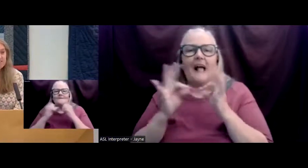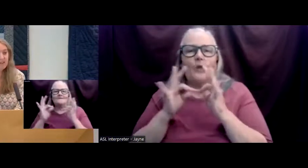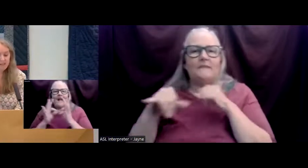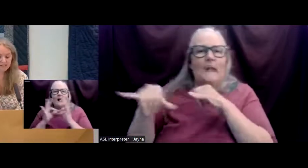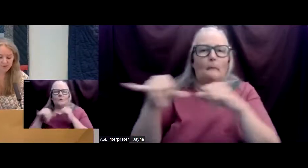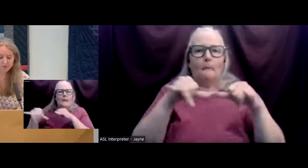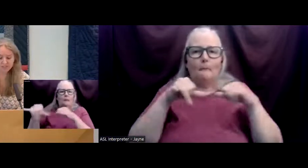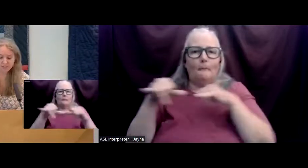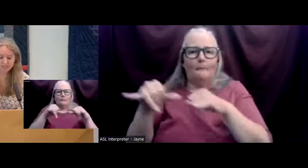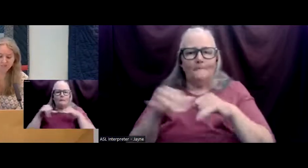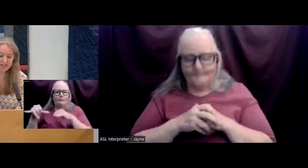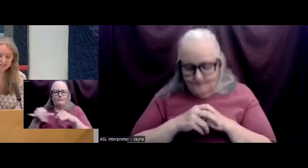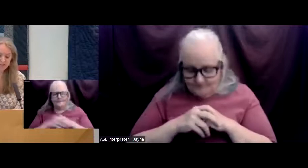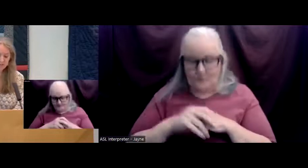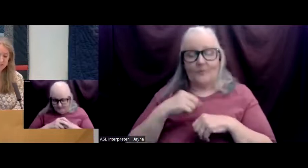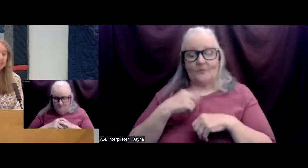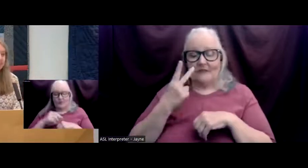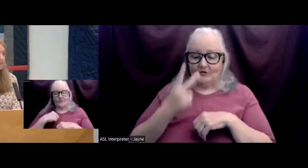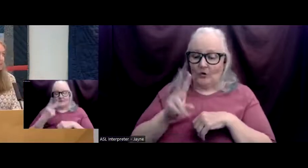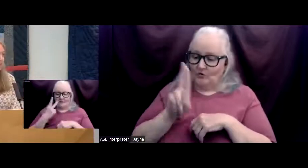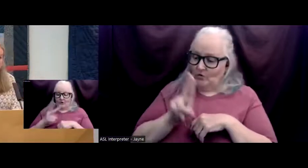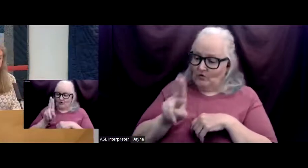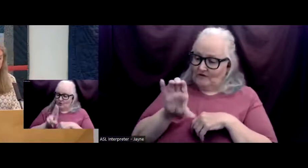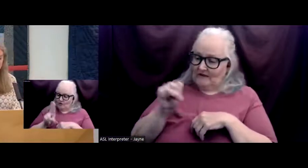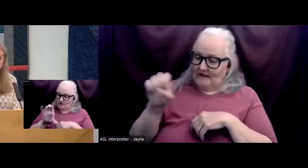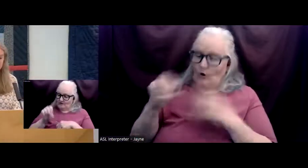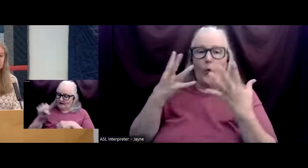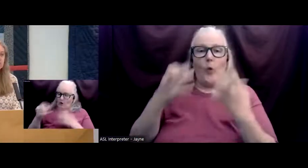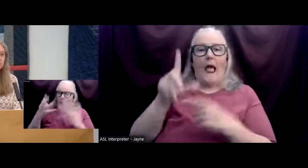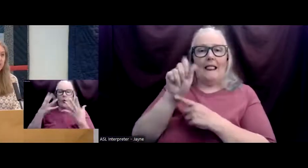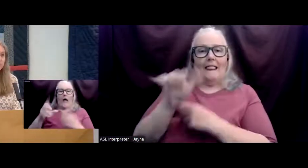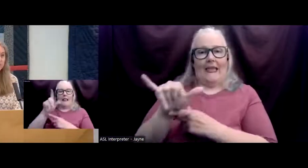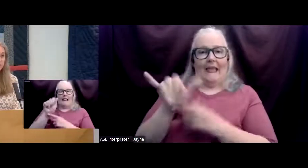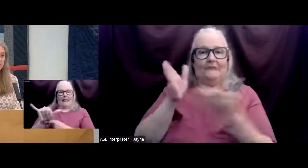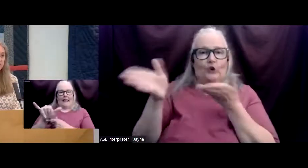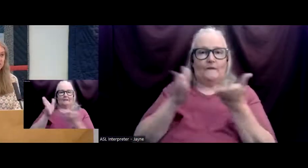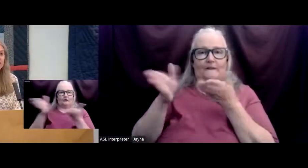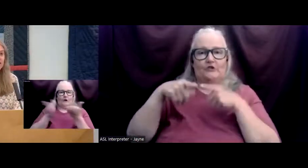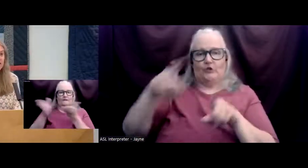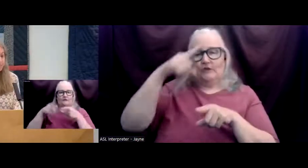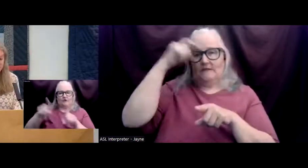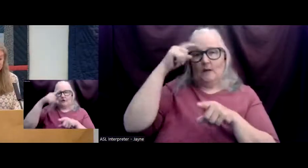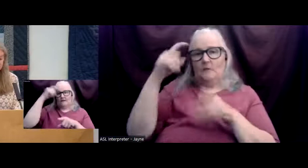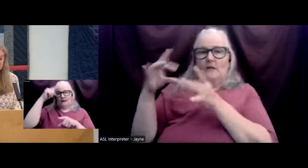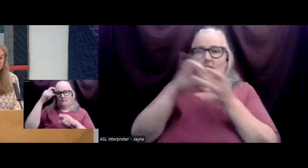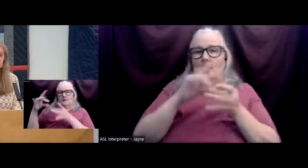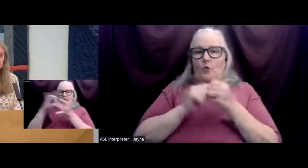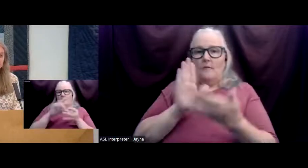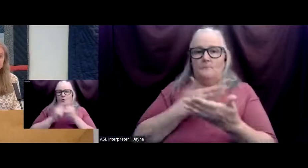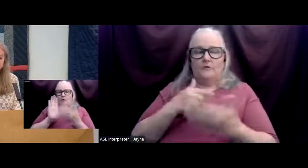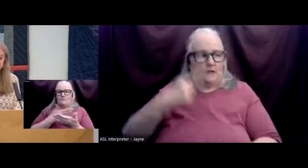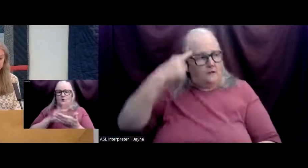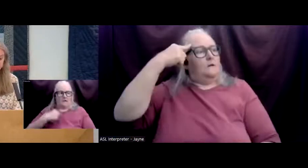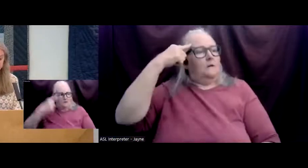When I saw that UUCSS was asking for lay-led services in the summer that were inspired by music, I immediately thought of